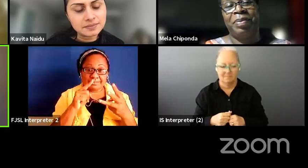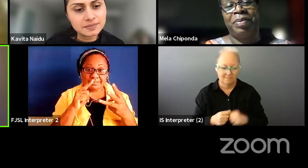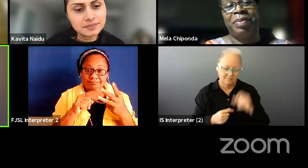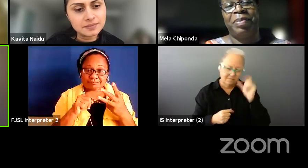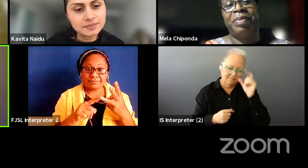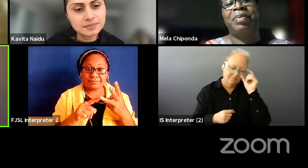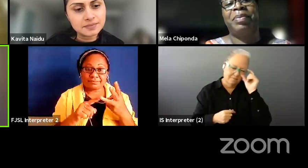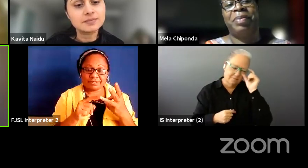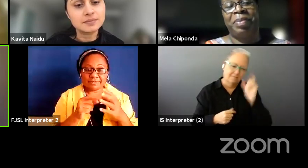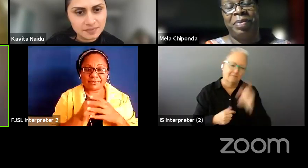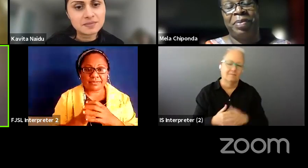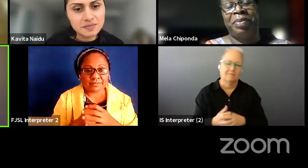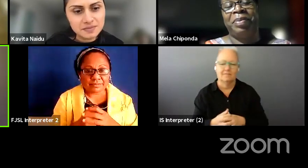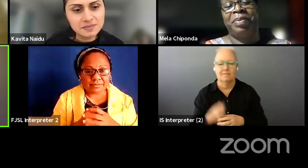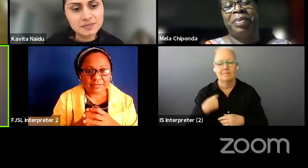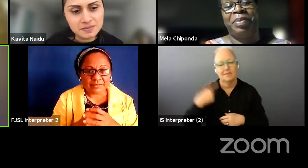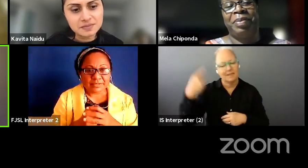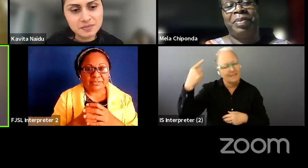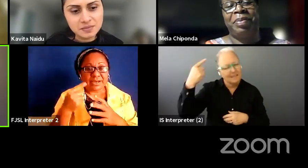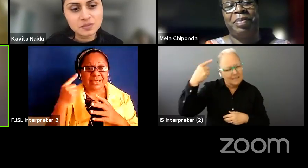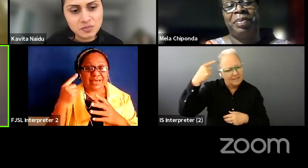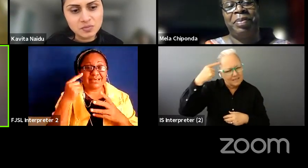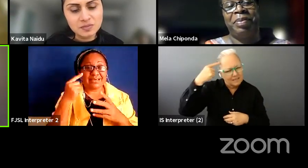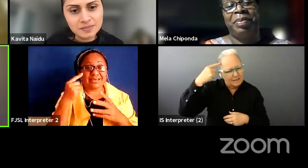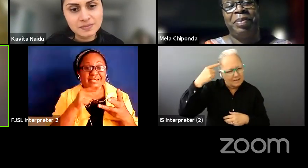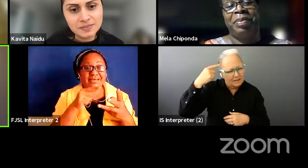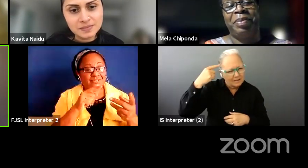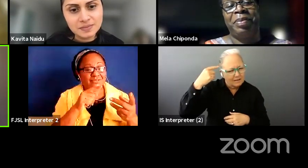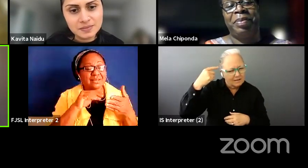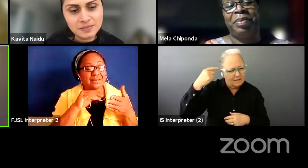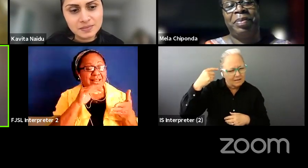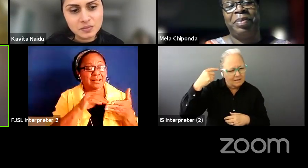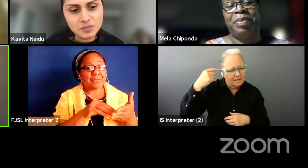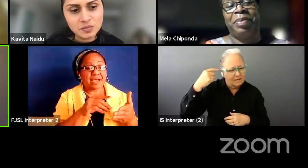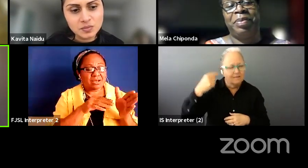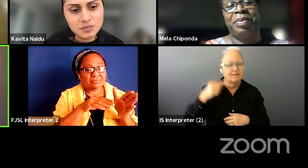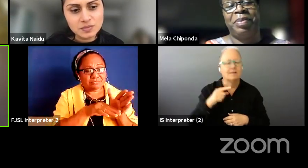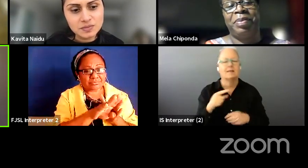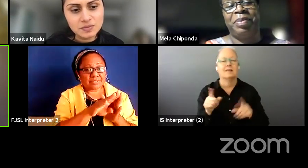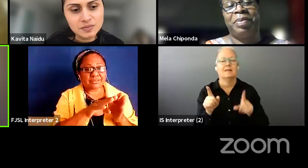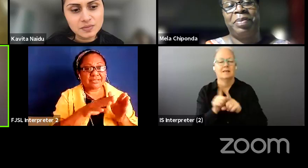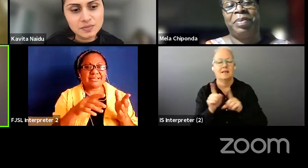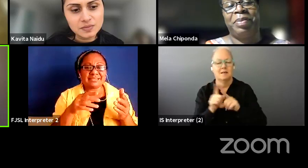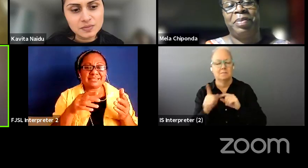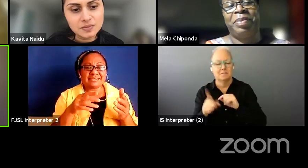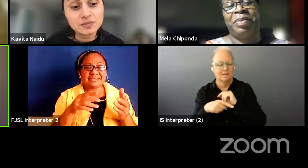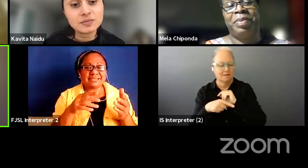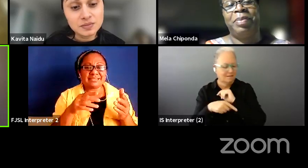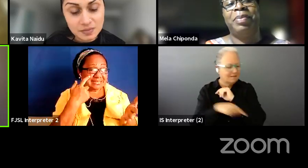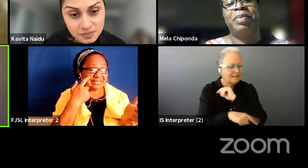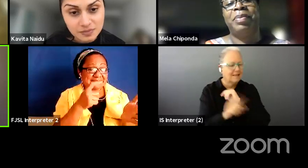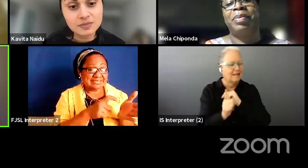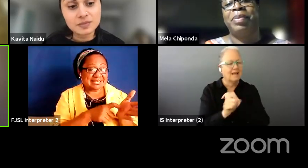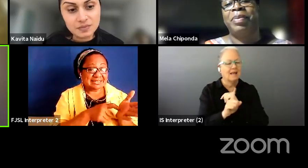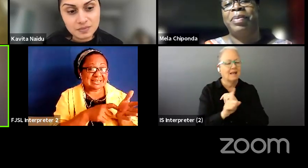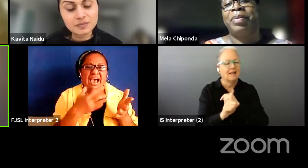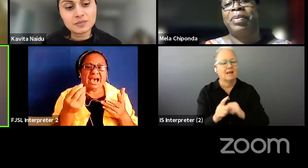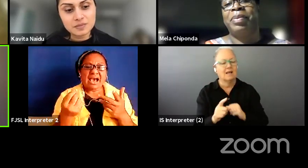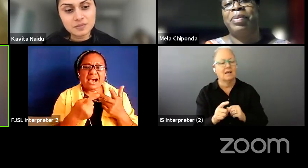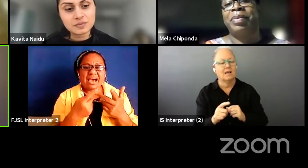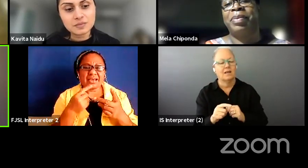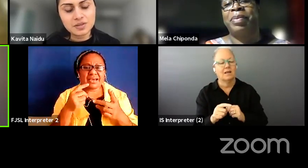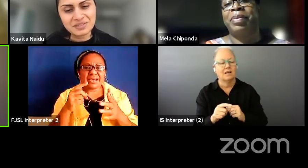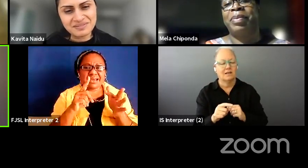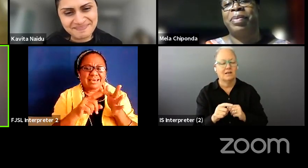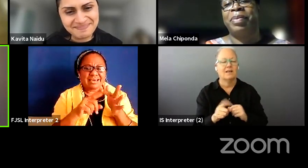cancellations are critical for the restructuring of our economies. Not just debt as we are currently seeing it, but ecological debt, like Kavita so beautifully put